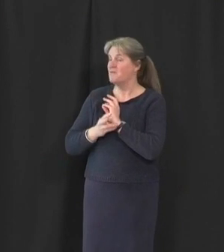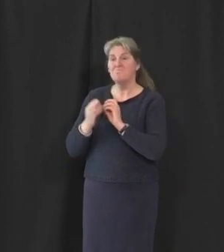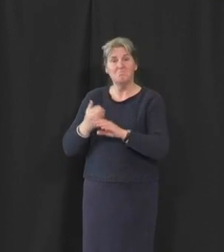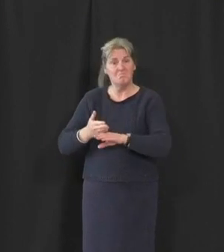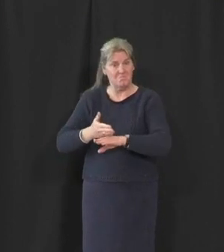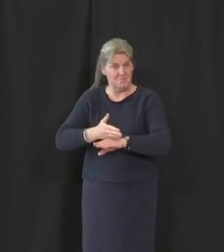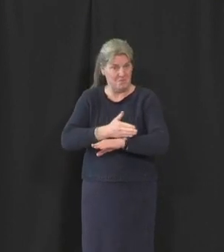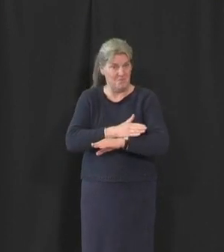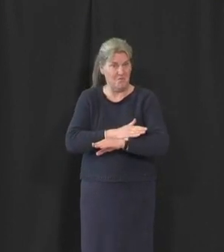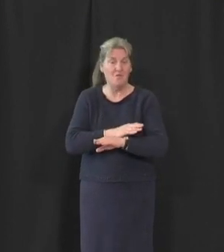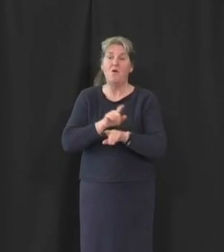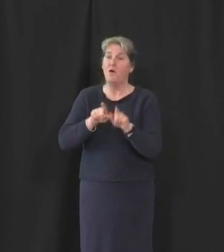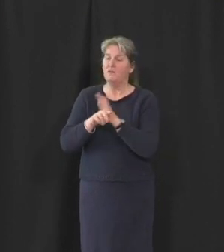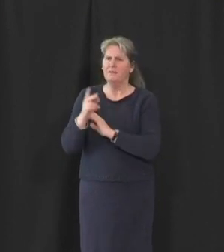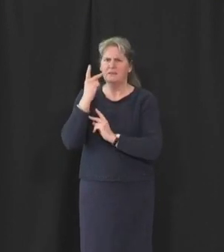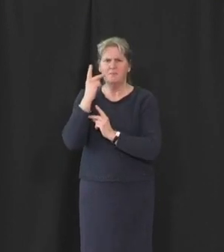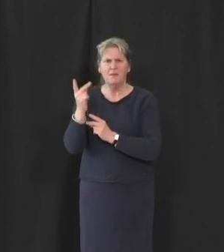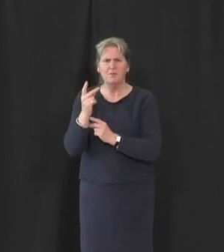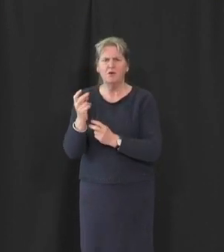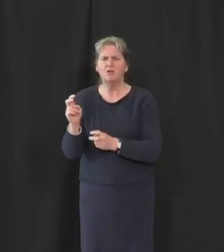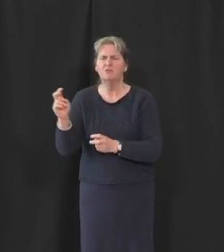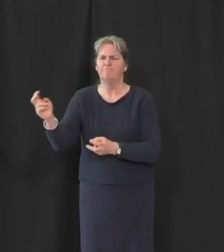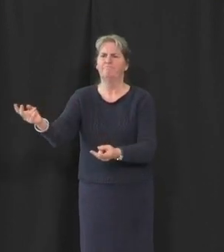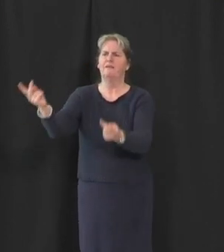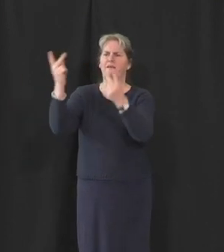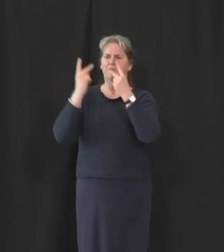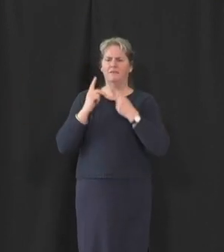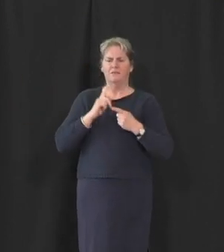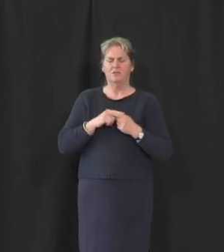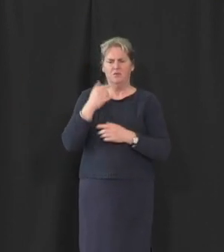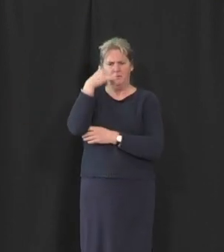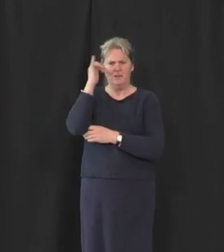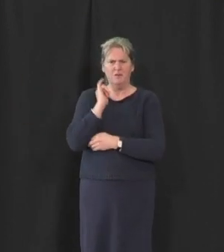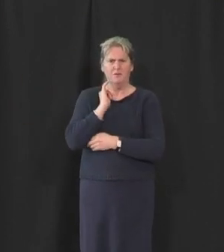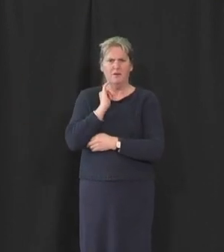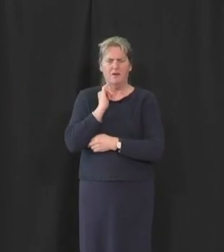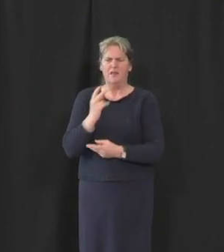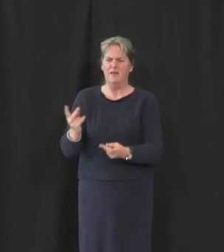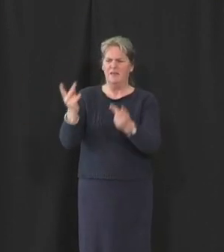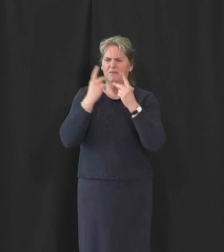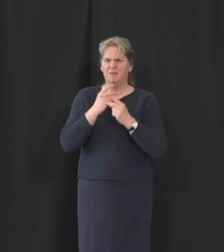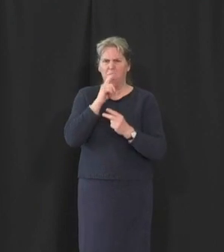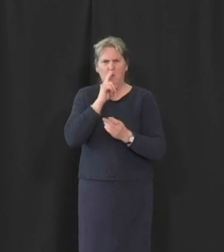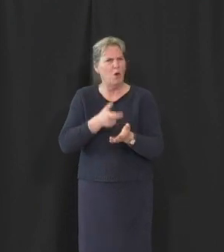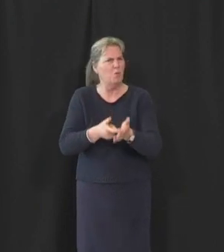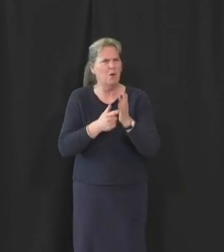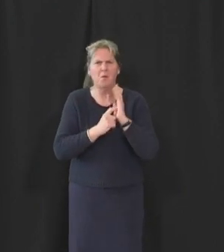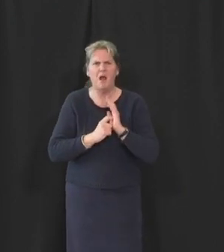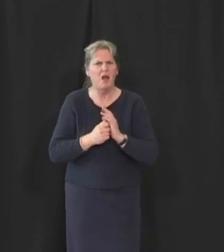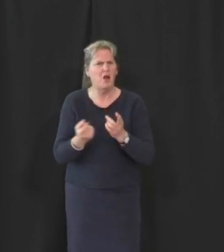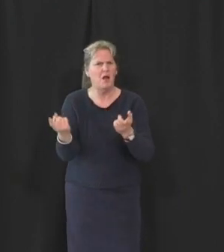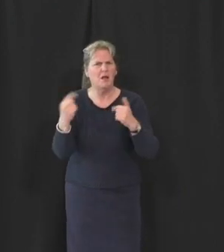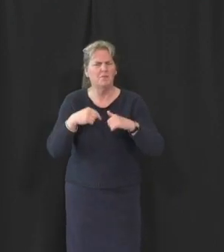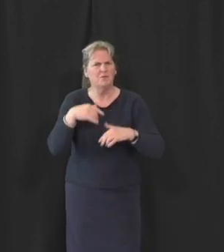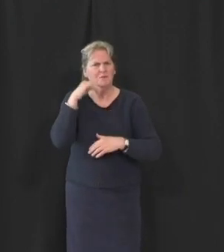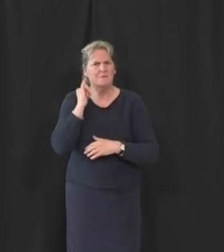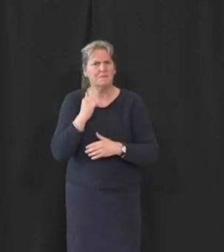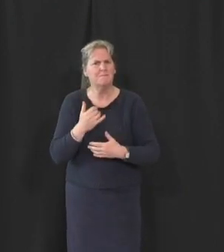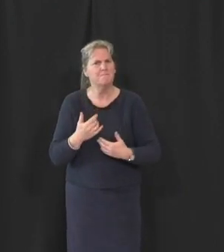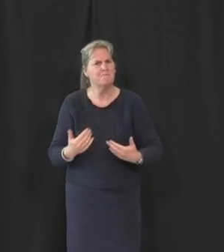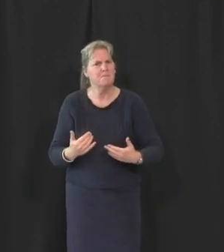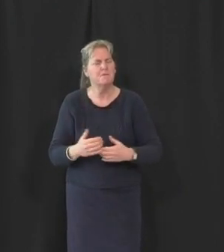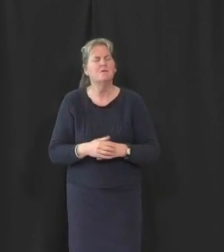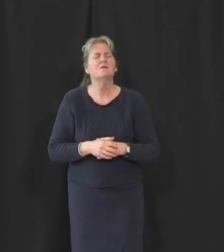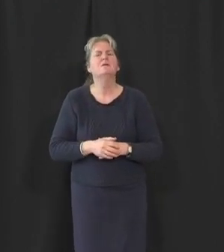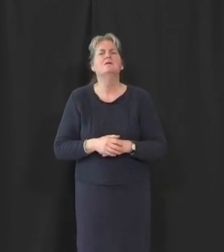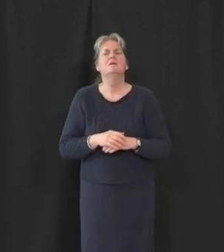are continuing to see people traveling to Yukon as well, and we're seeing people traveling up for some non-essential purposes.